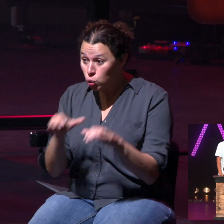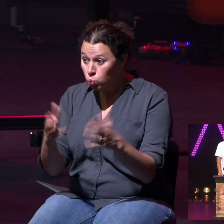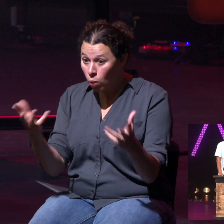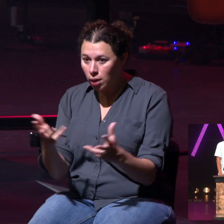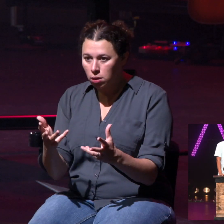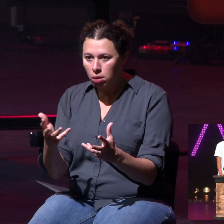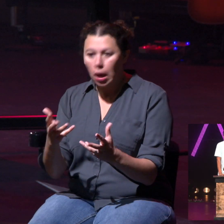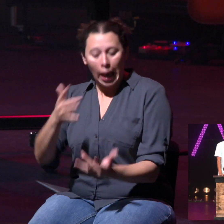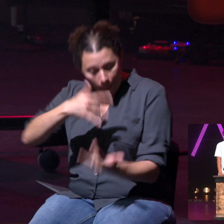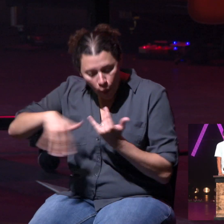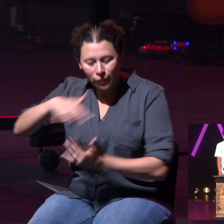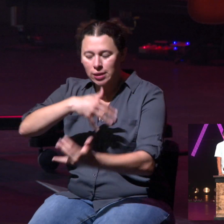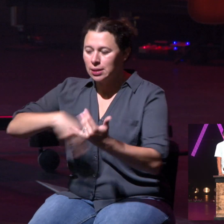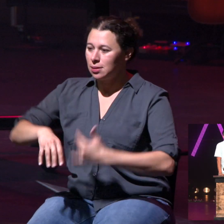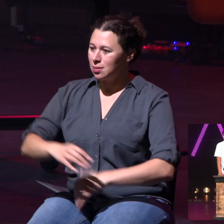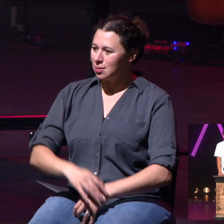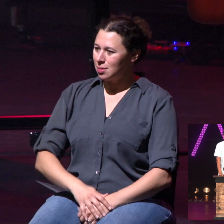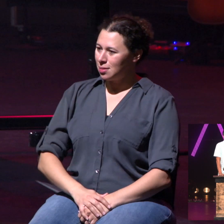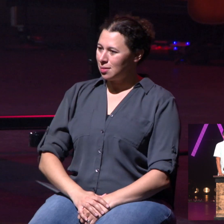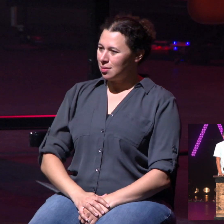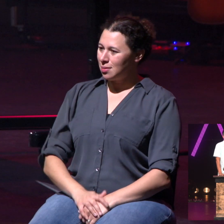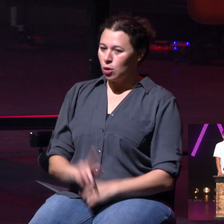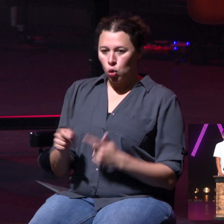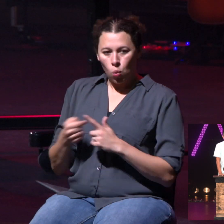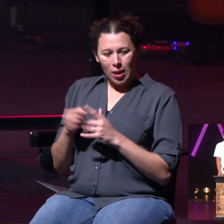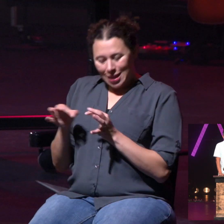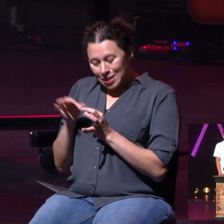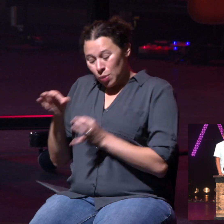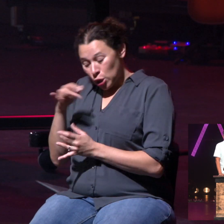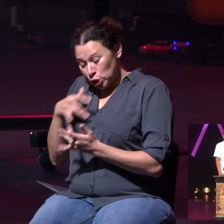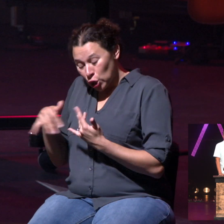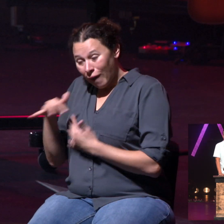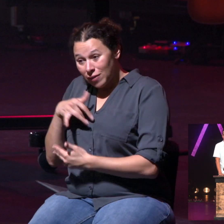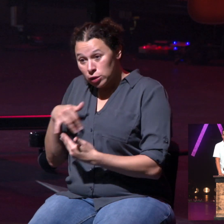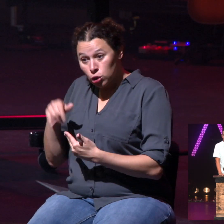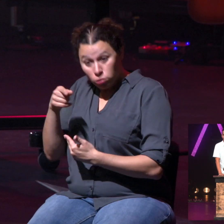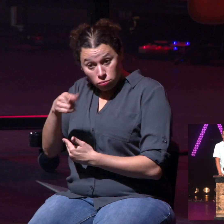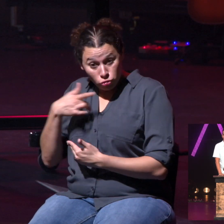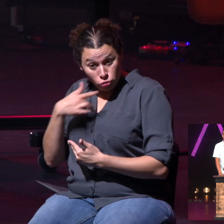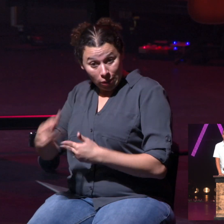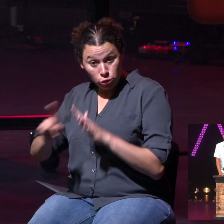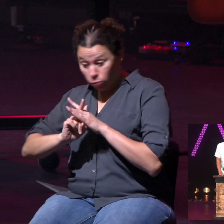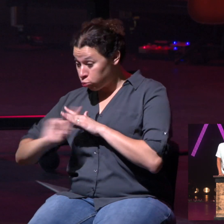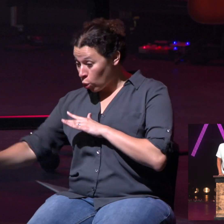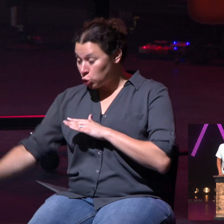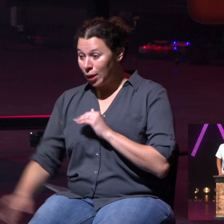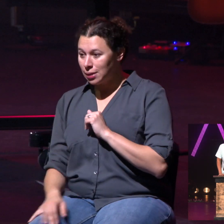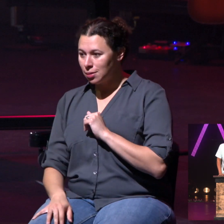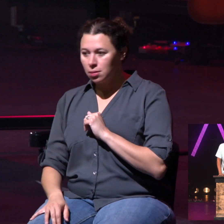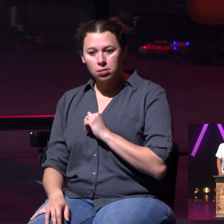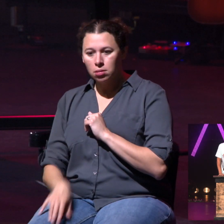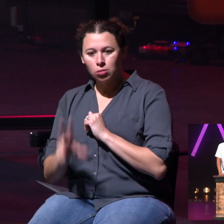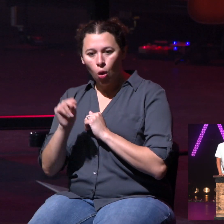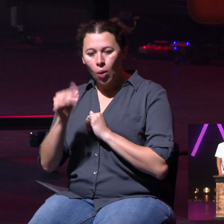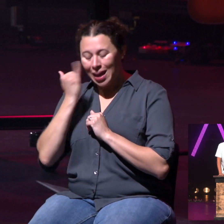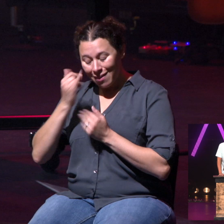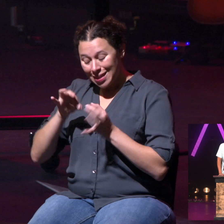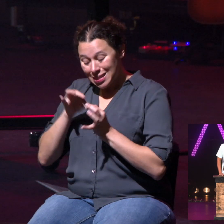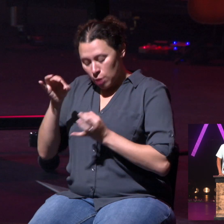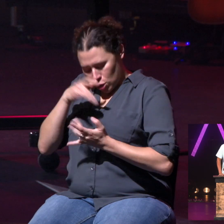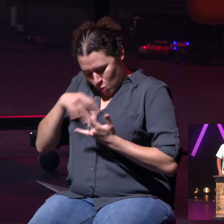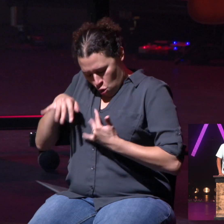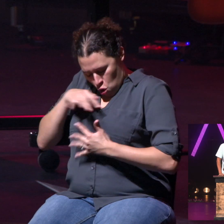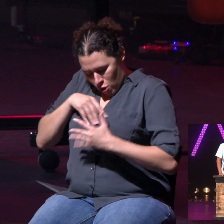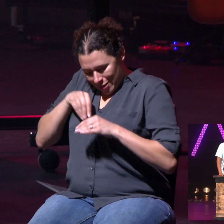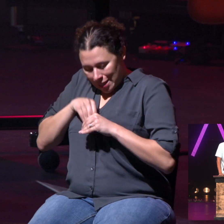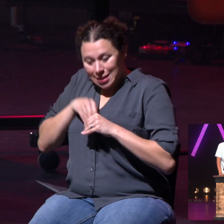stirs in you, what do? You don't retreat, you move into it. You